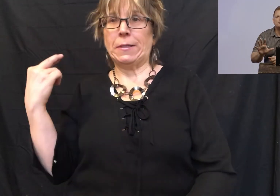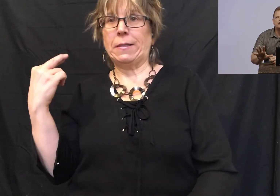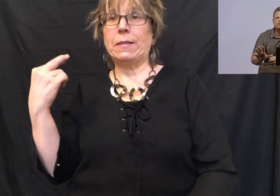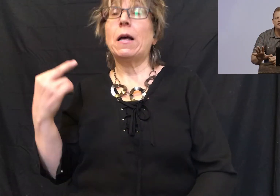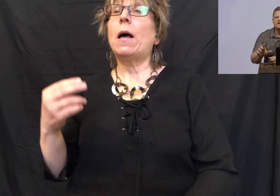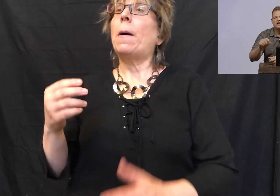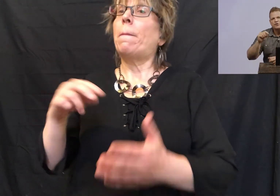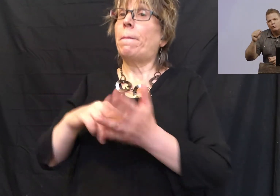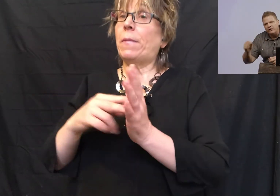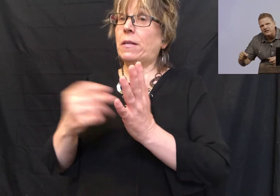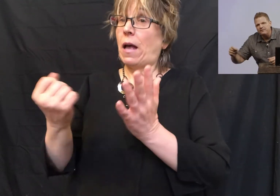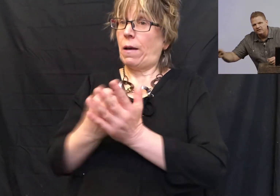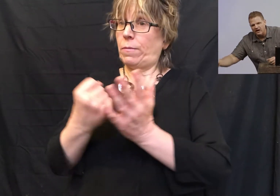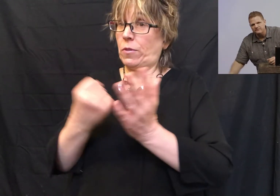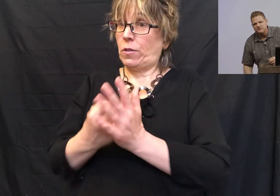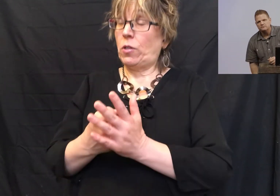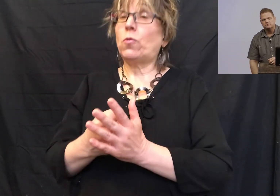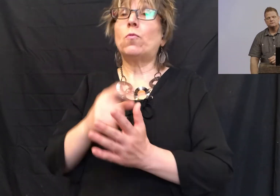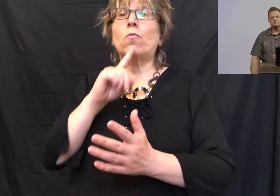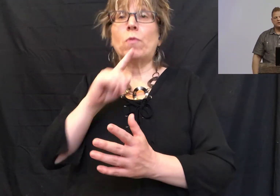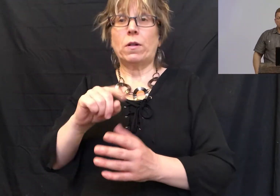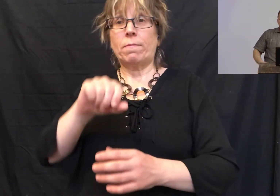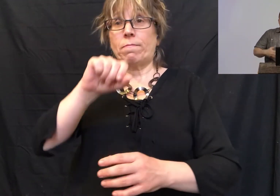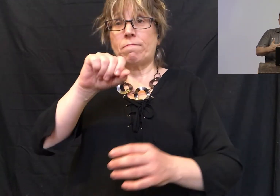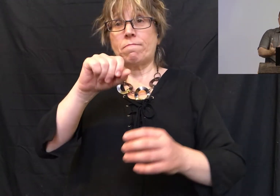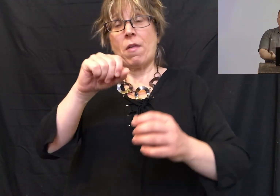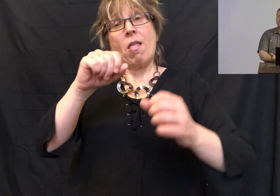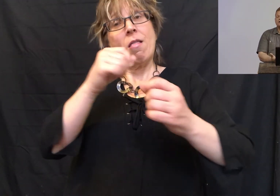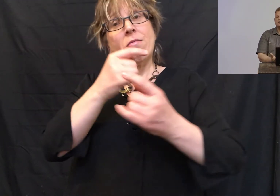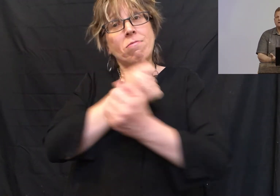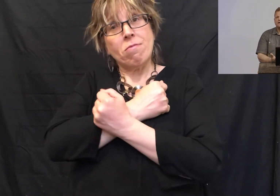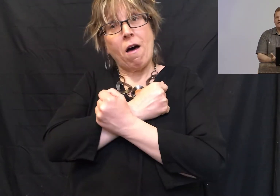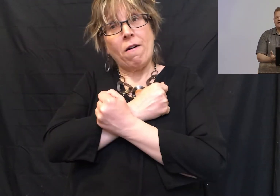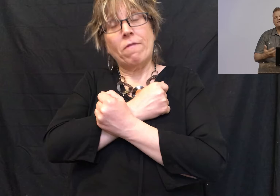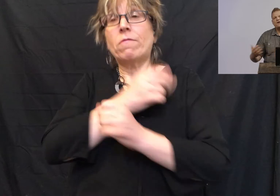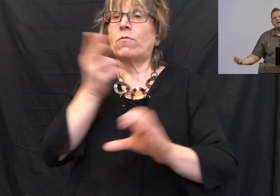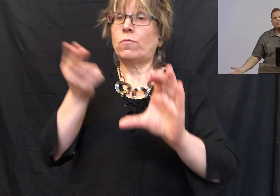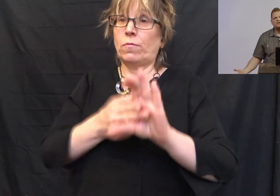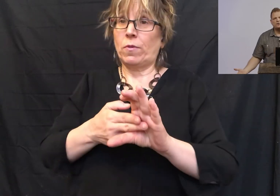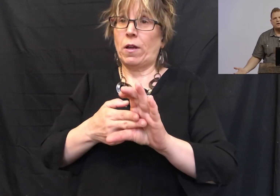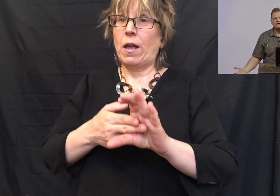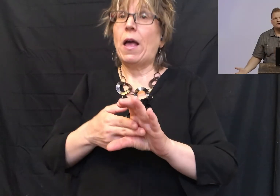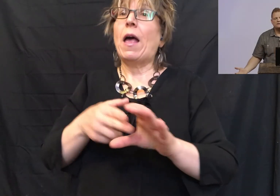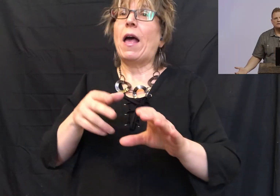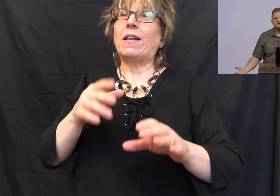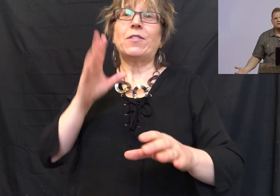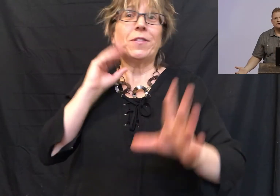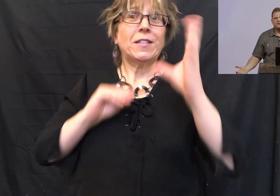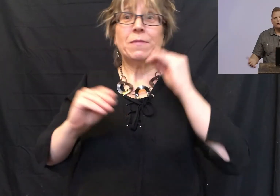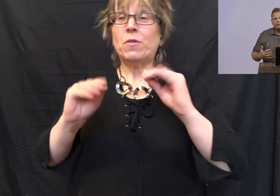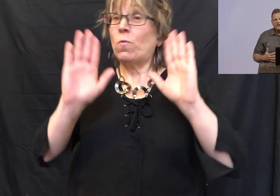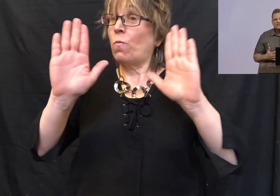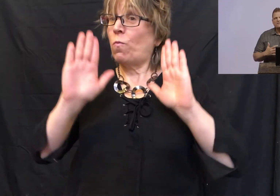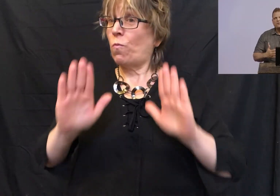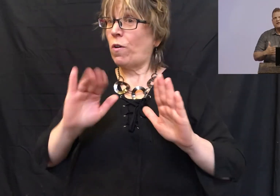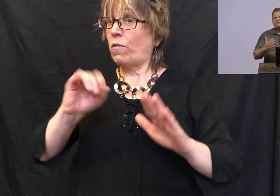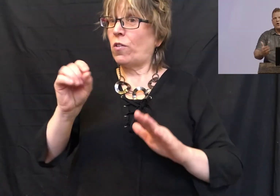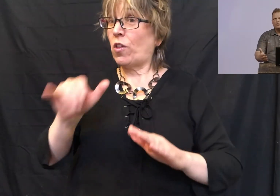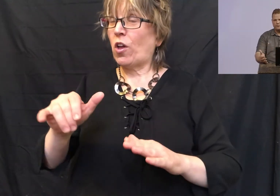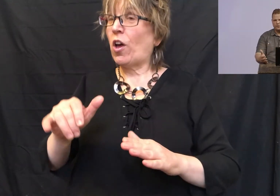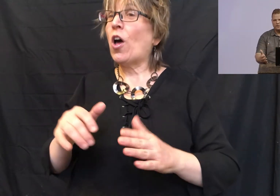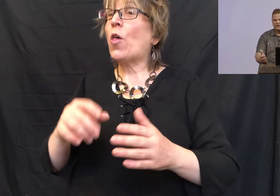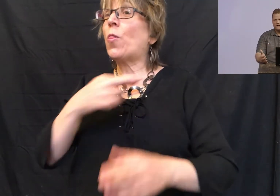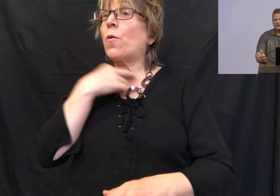the opportunity to really be loved, to belong, and to find great joy. The risk of